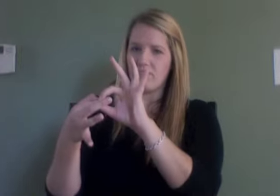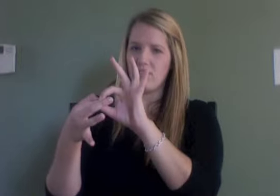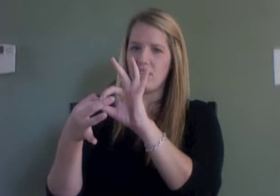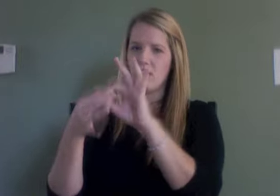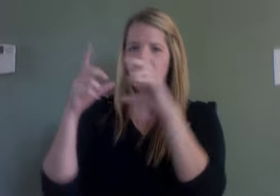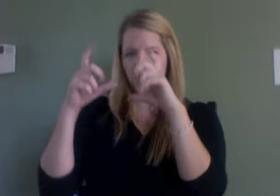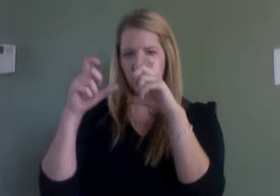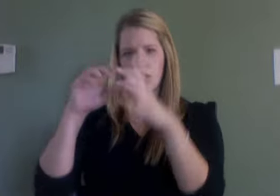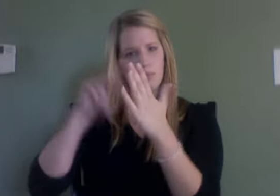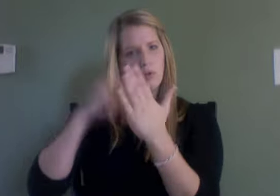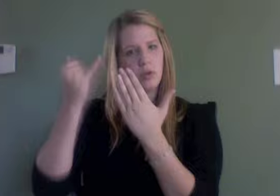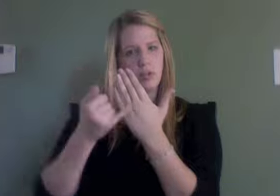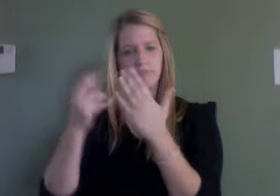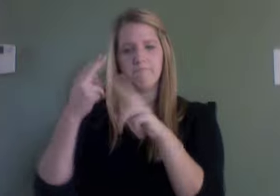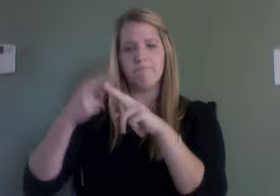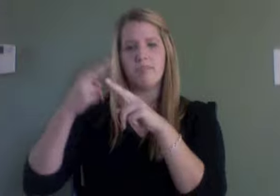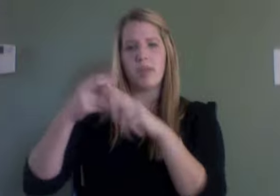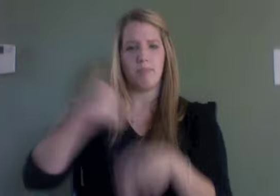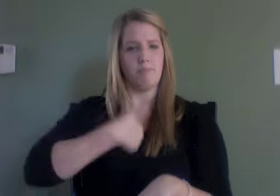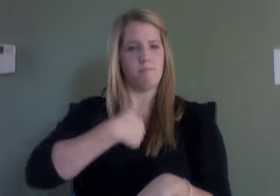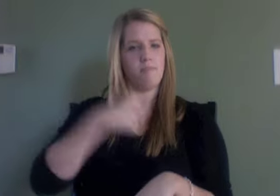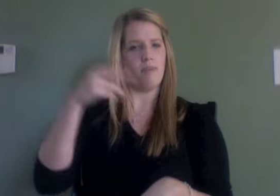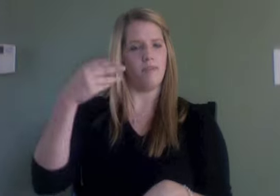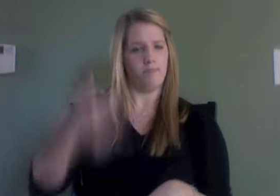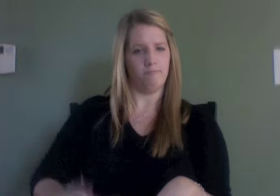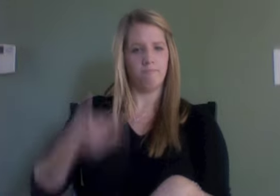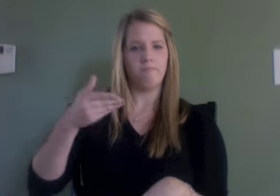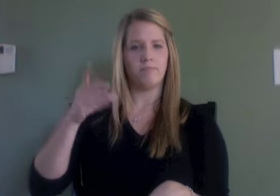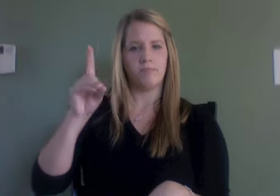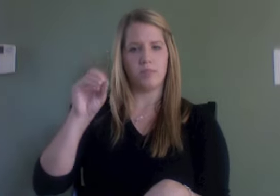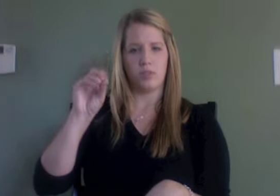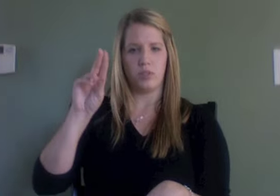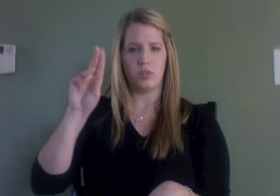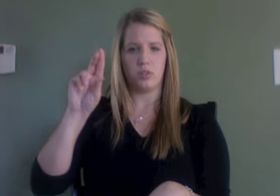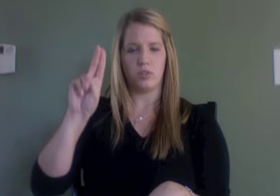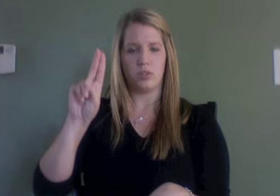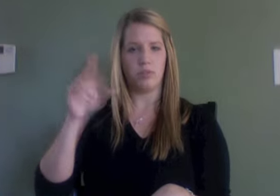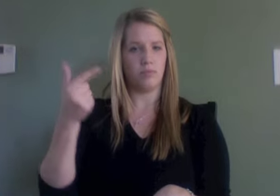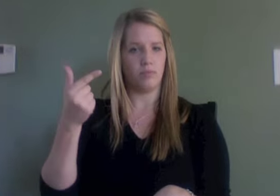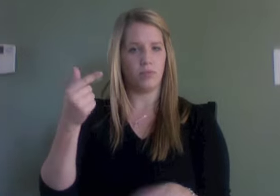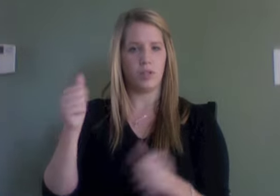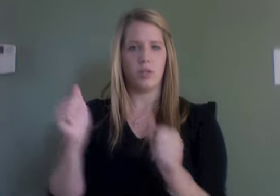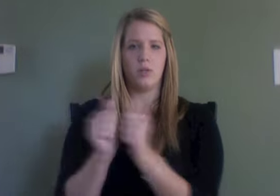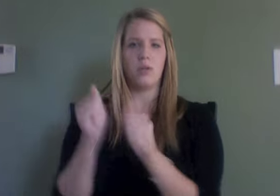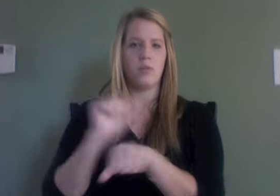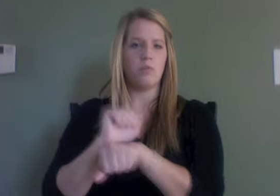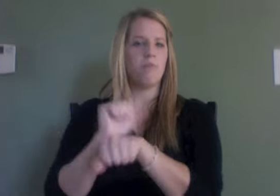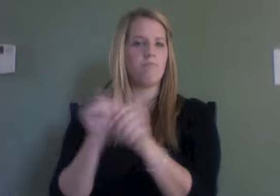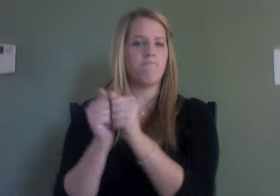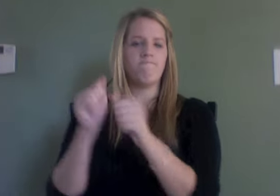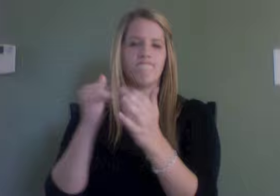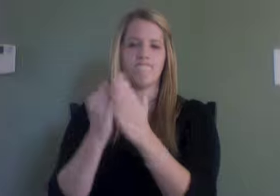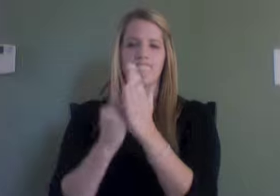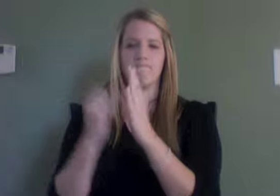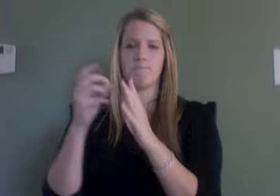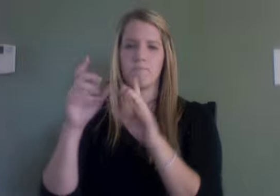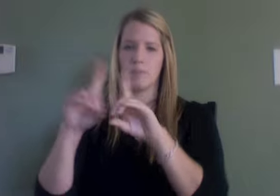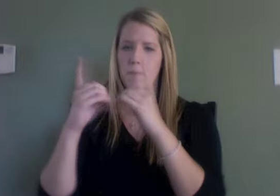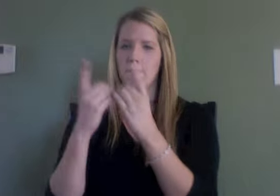and I work with the art department here. And I'm really just here to answer any questions that you might have about the kind